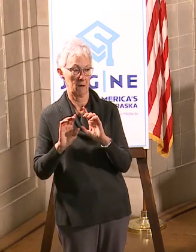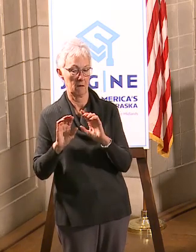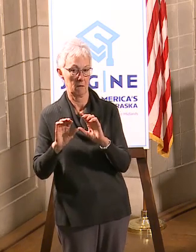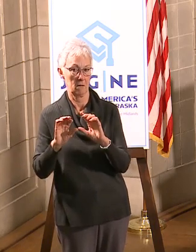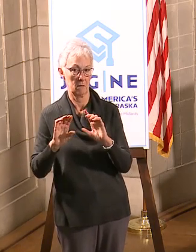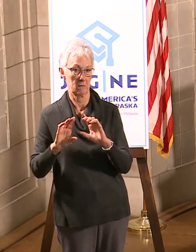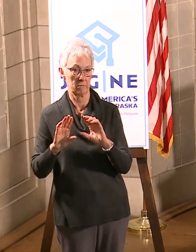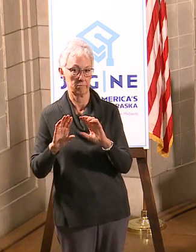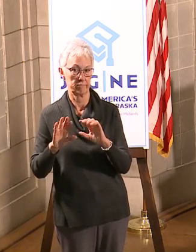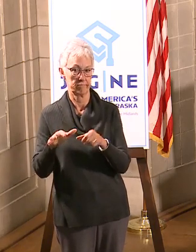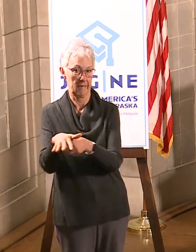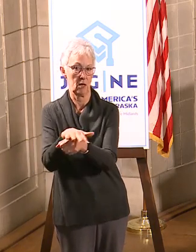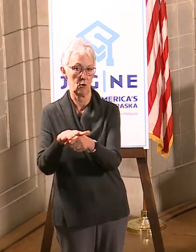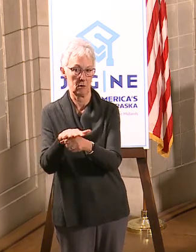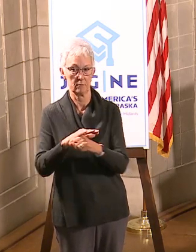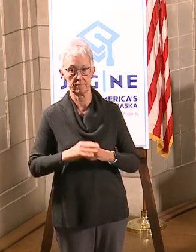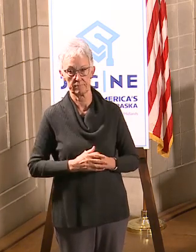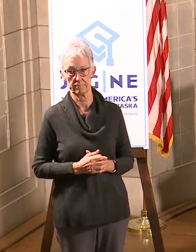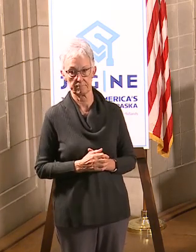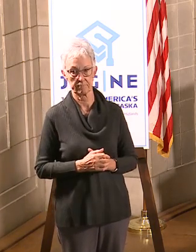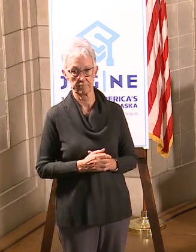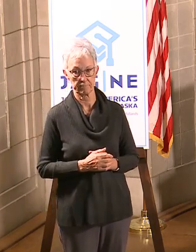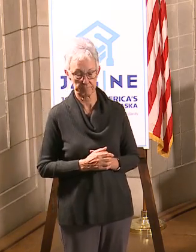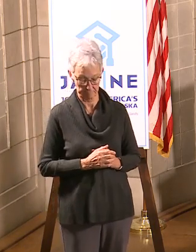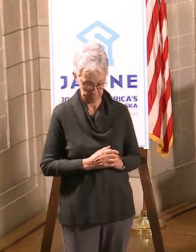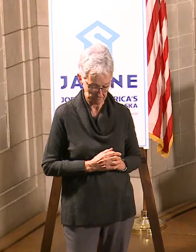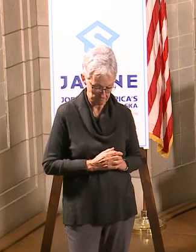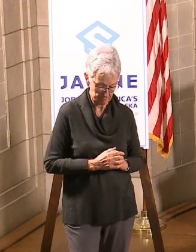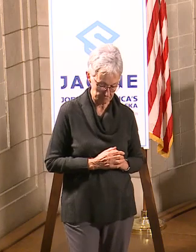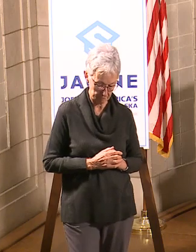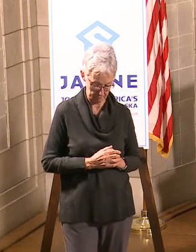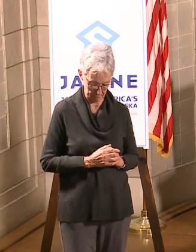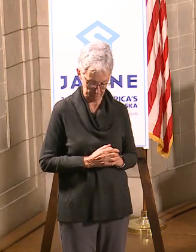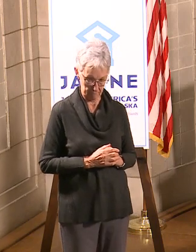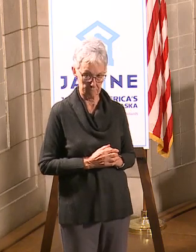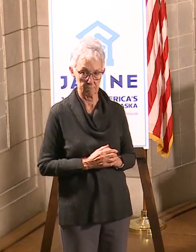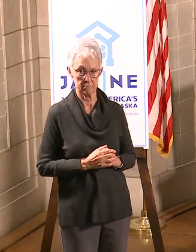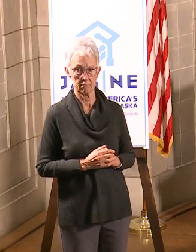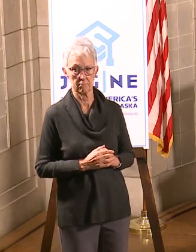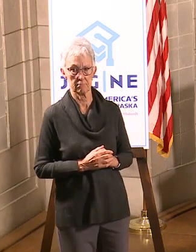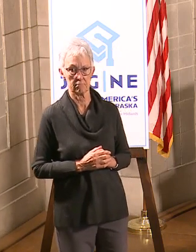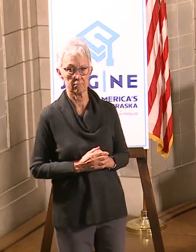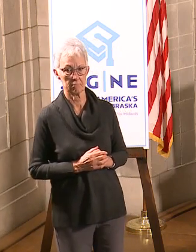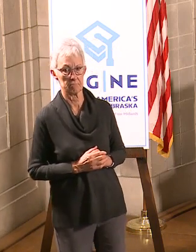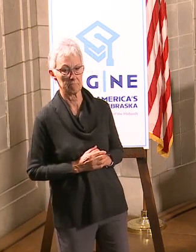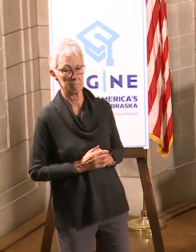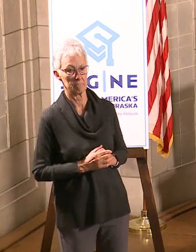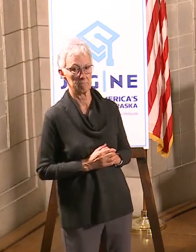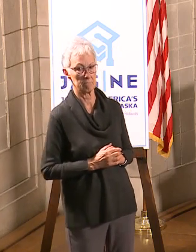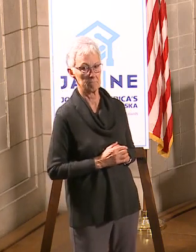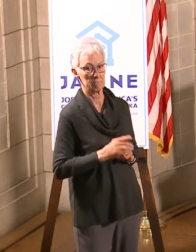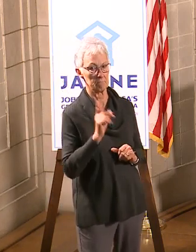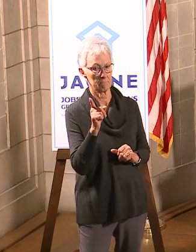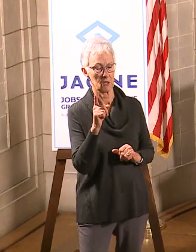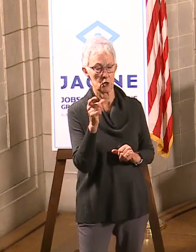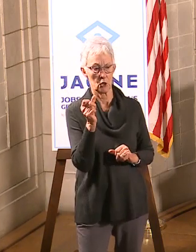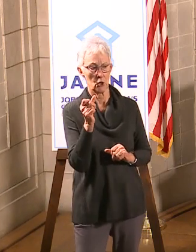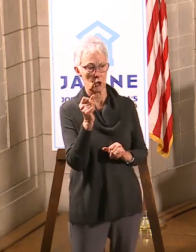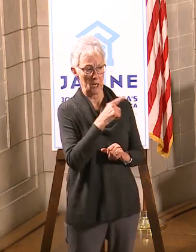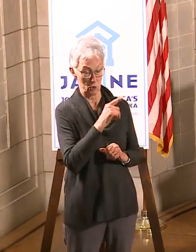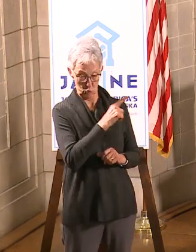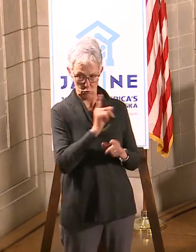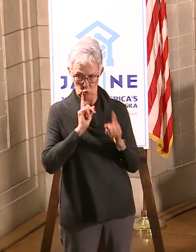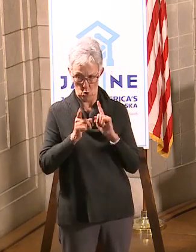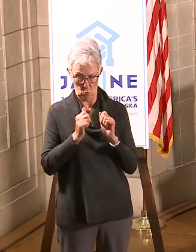Yeah, Andrew. Have you talked to retailers at all about how you hope they handle Black Friday? So the question was, have I talked to any